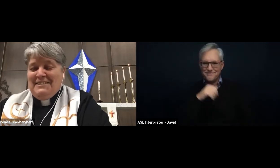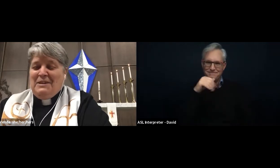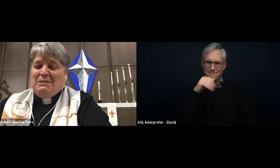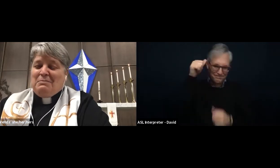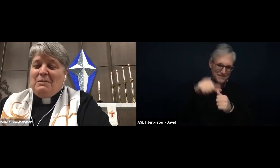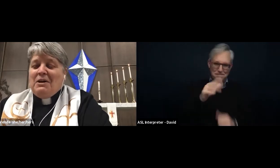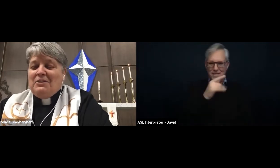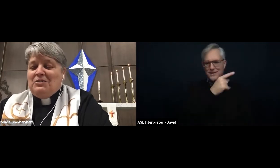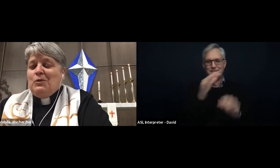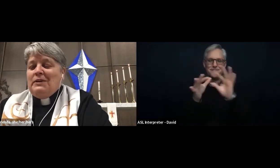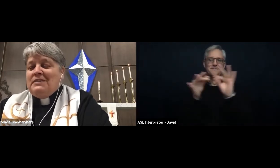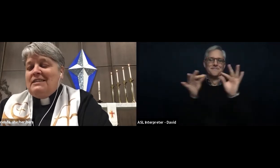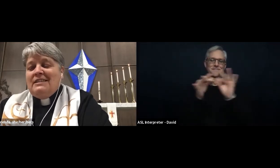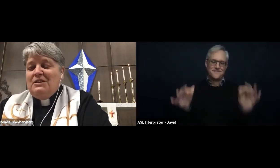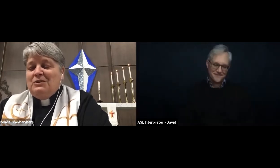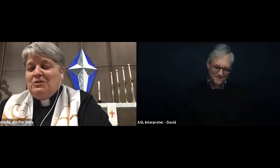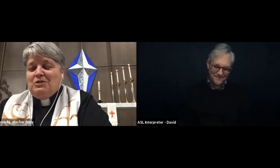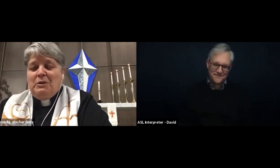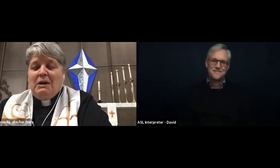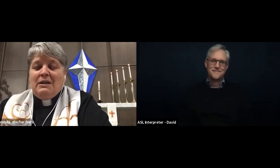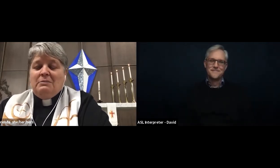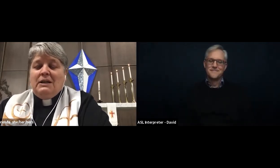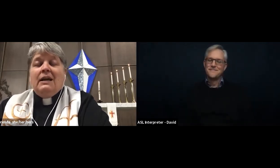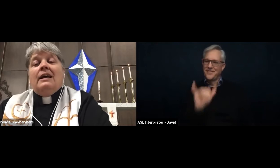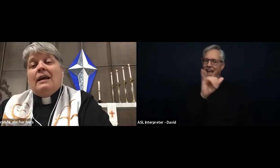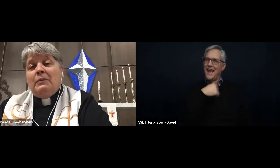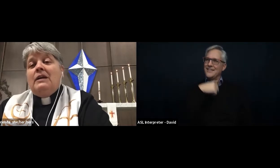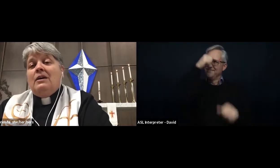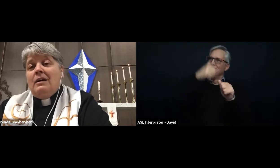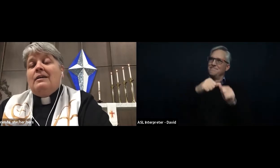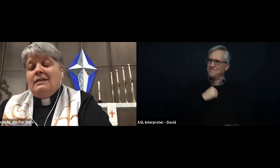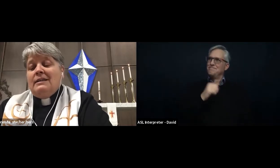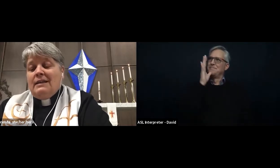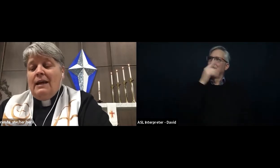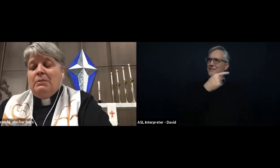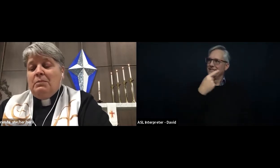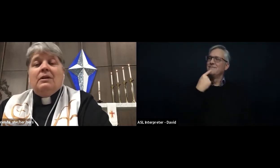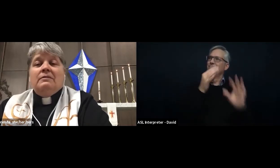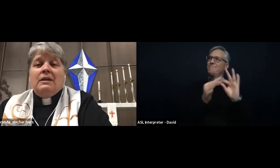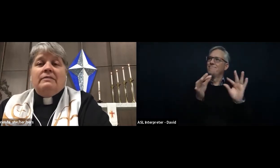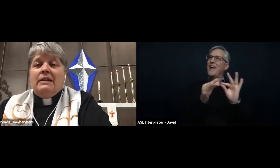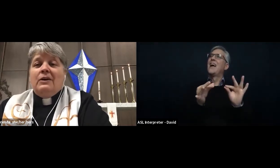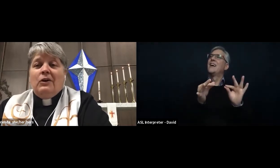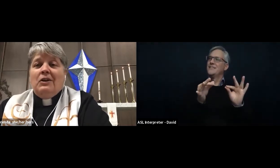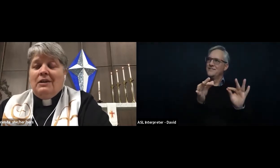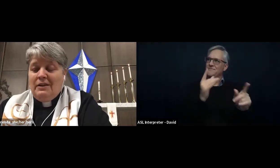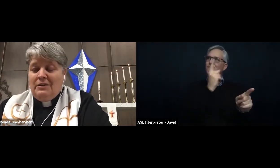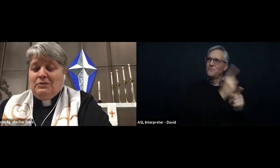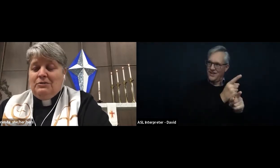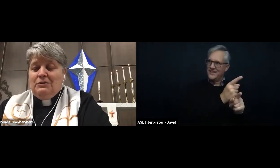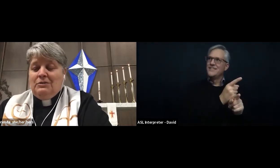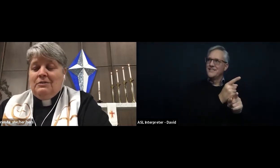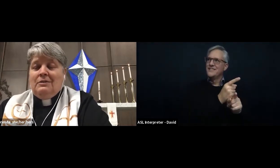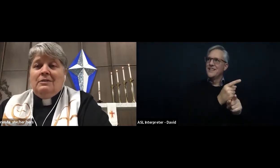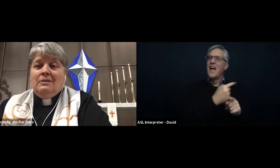In this statement, my mother's voice continues to remind me that we are indeed capable of loving all